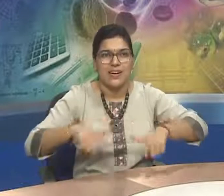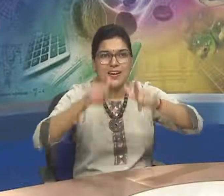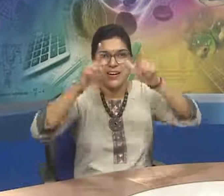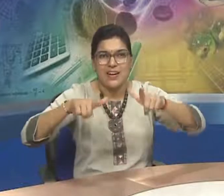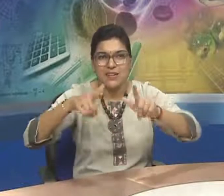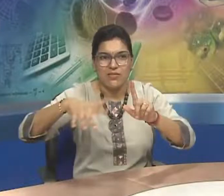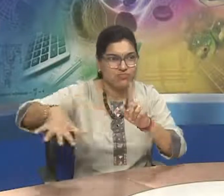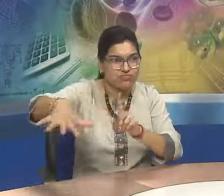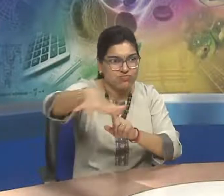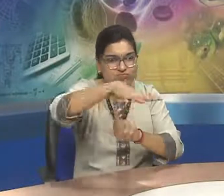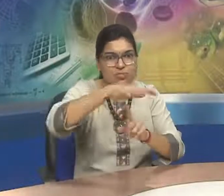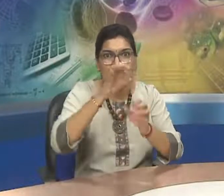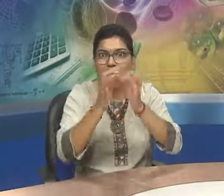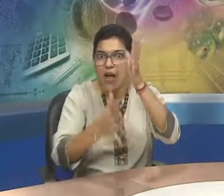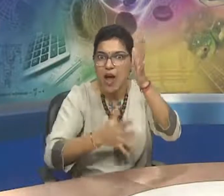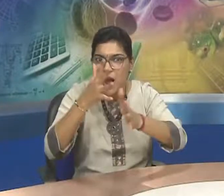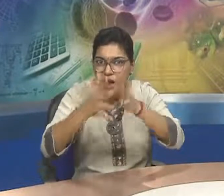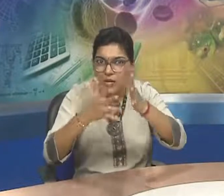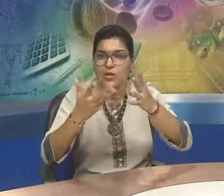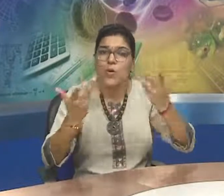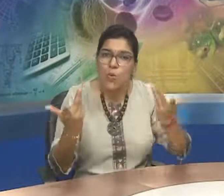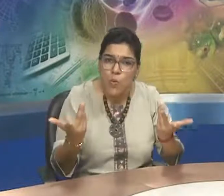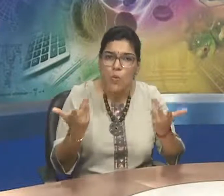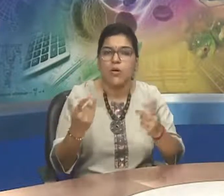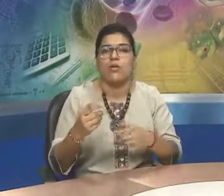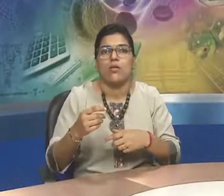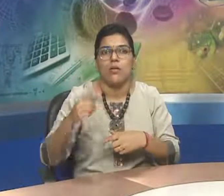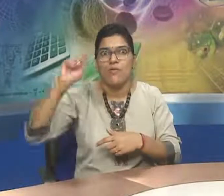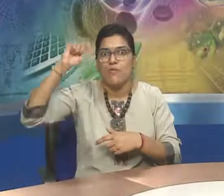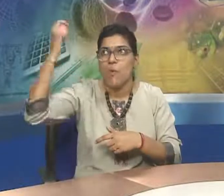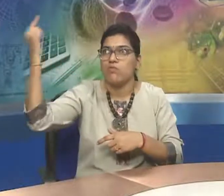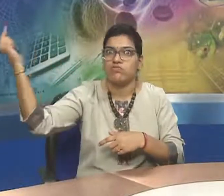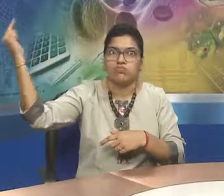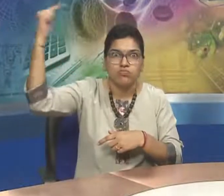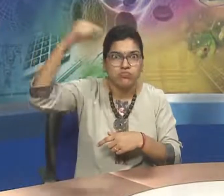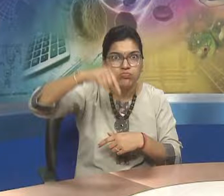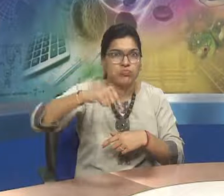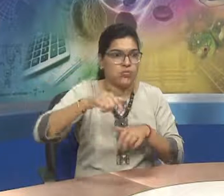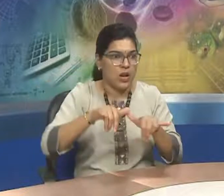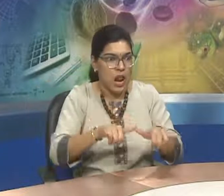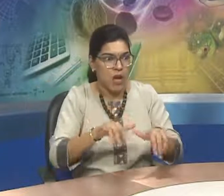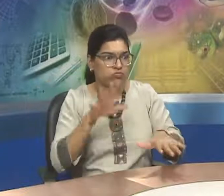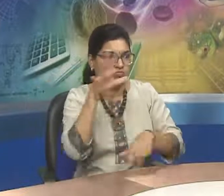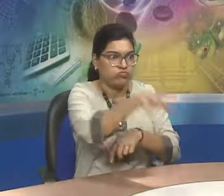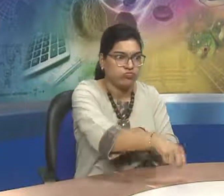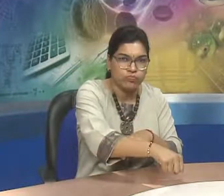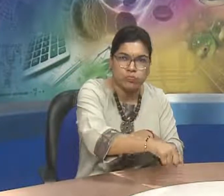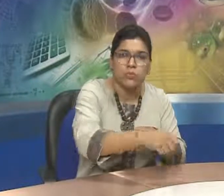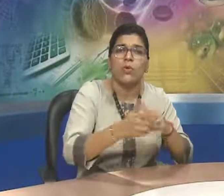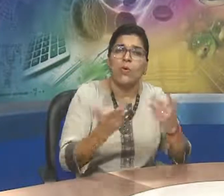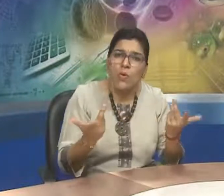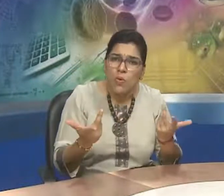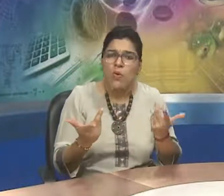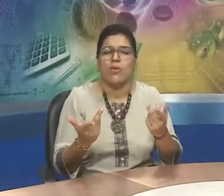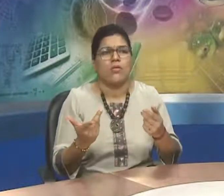natural calamities such as floods, sometimes there is a forest fire,